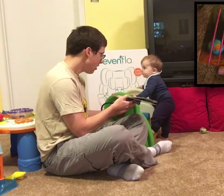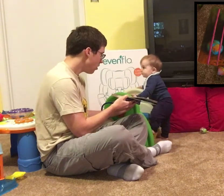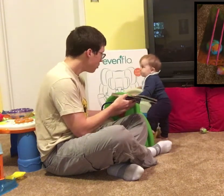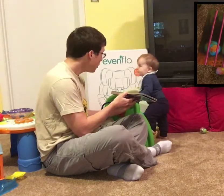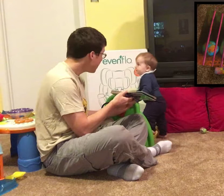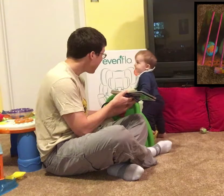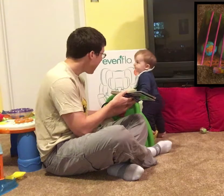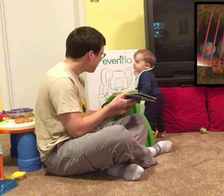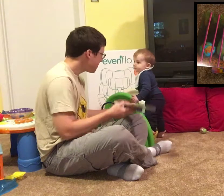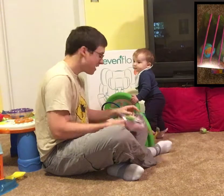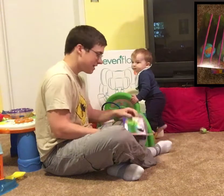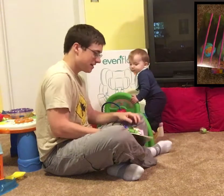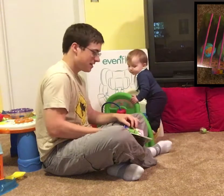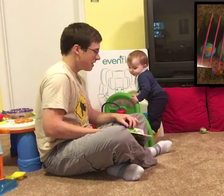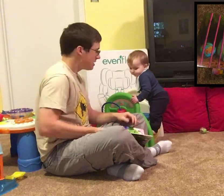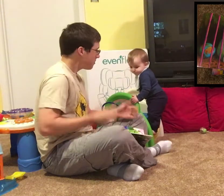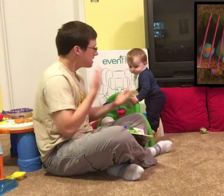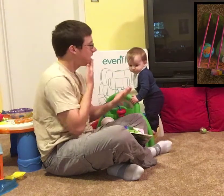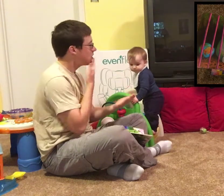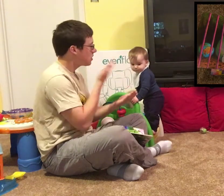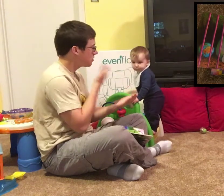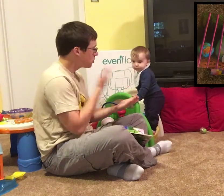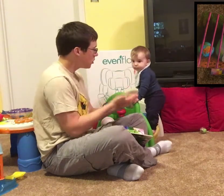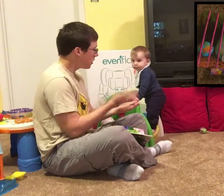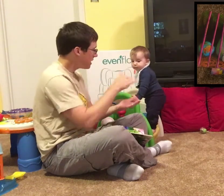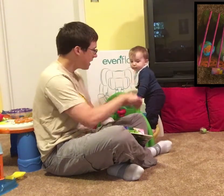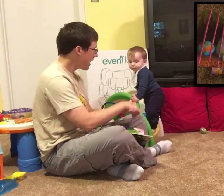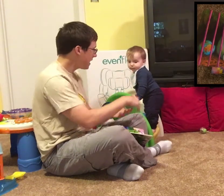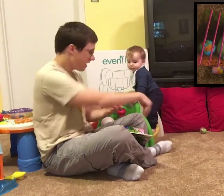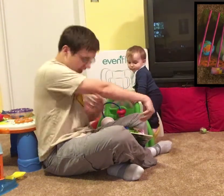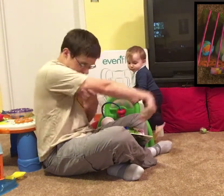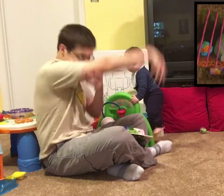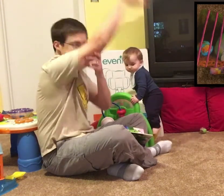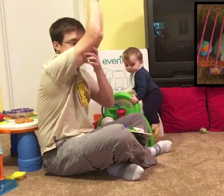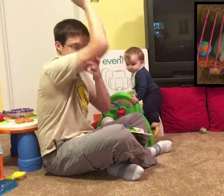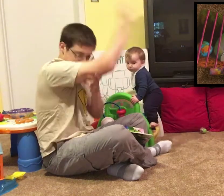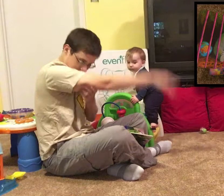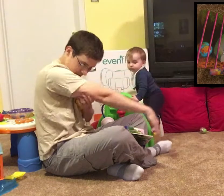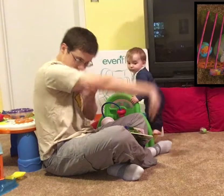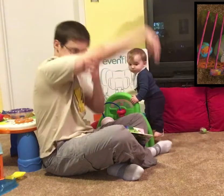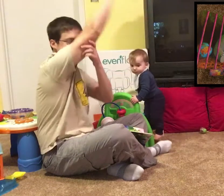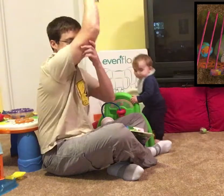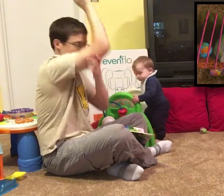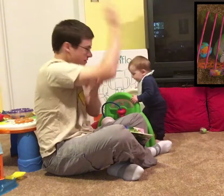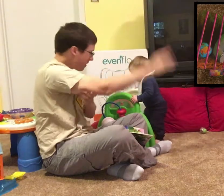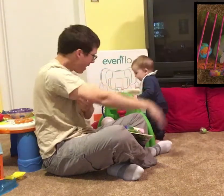Oh, good night, elephant. So we say, good night, elephant. Remember